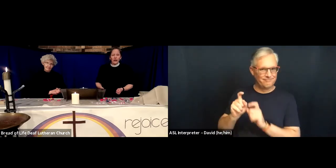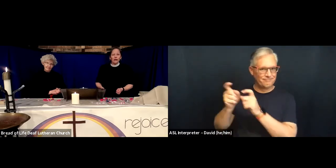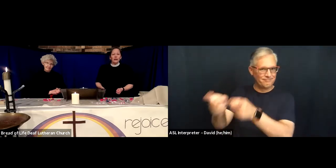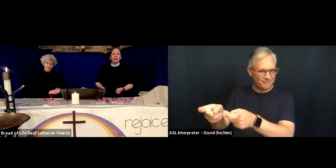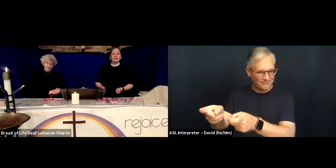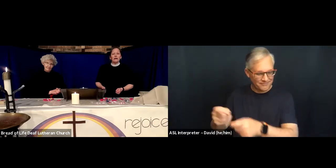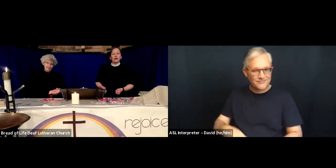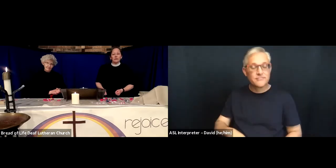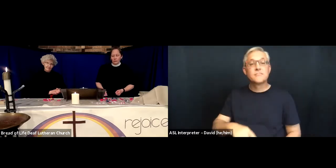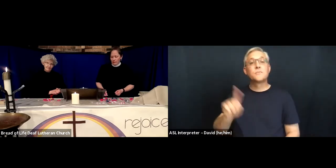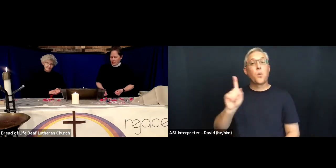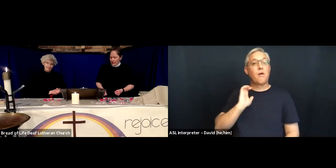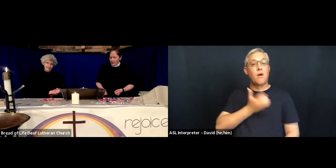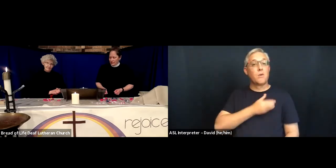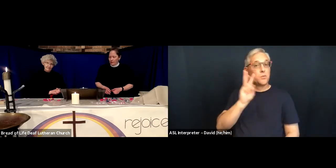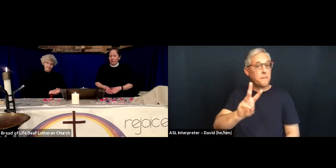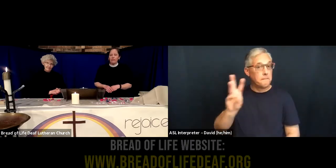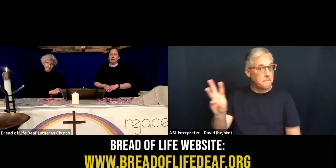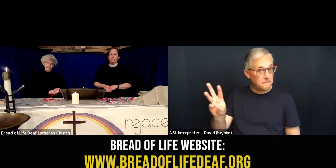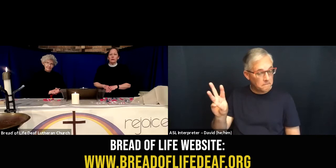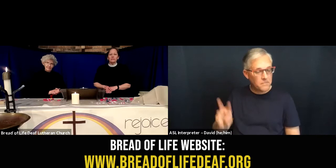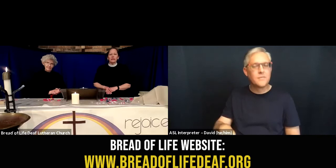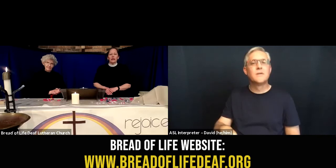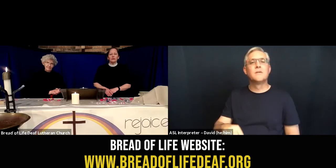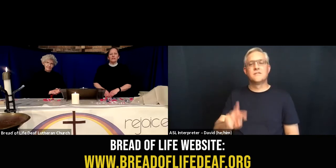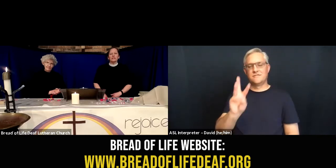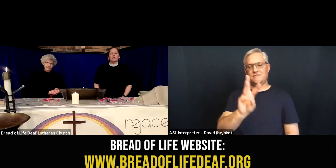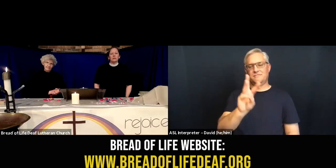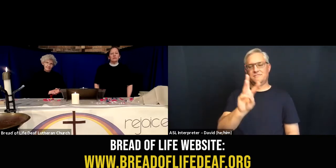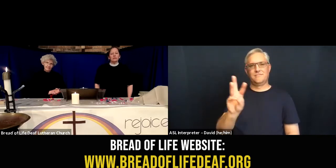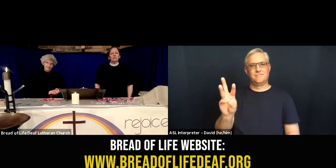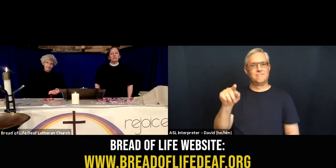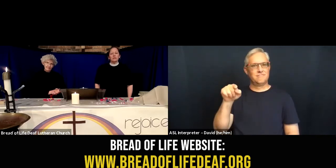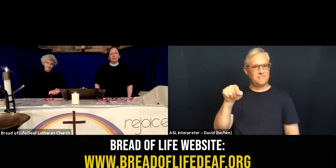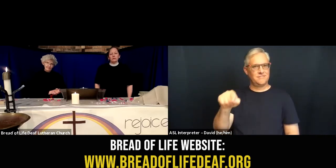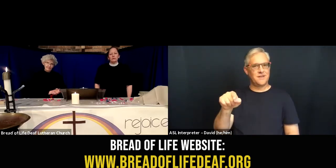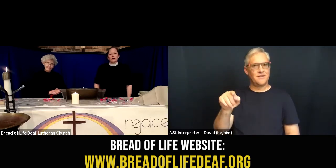do that. It's on our website. And the website address is